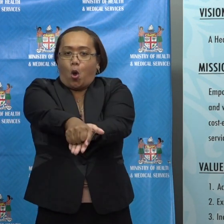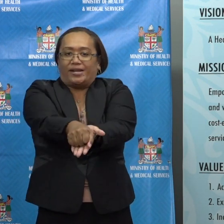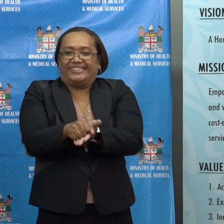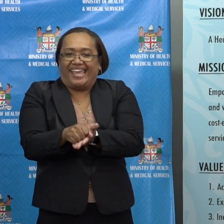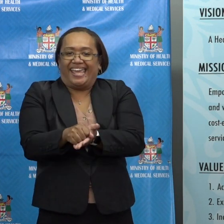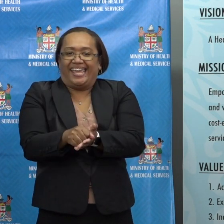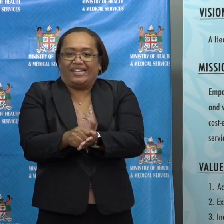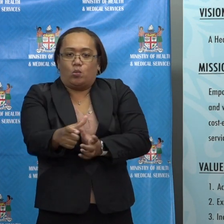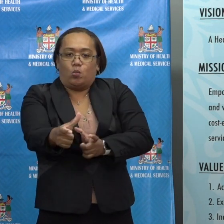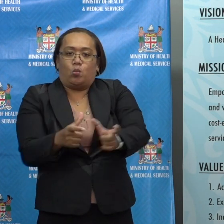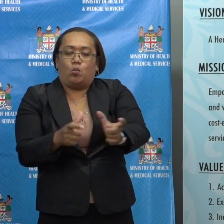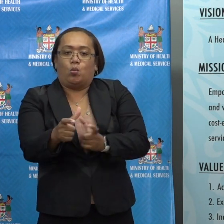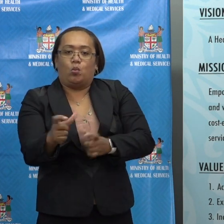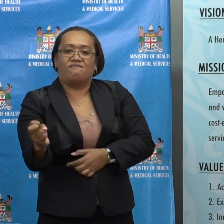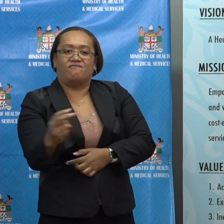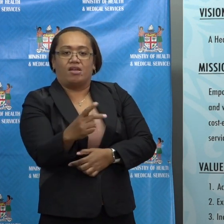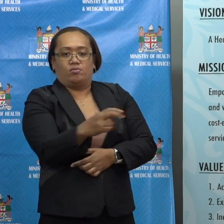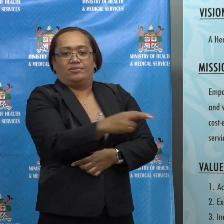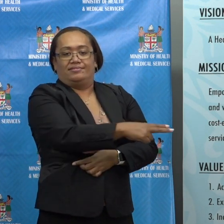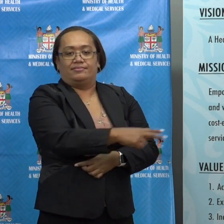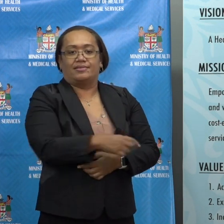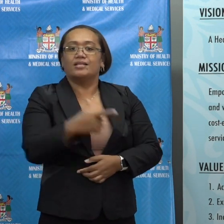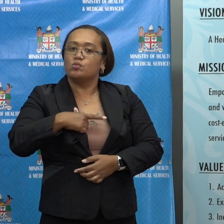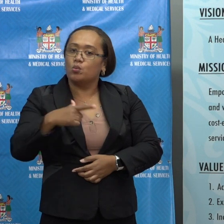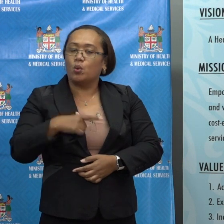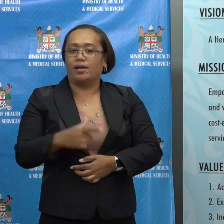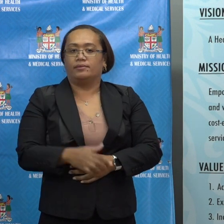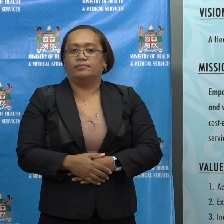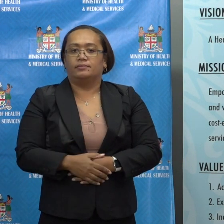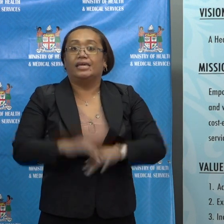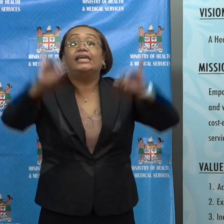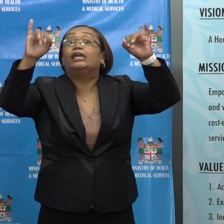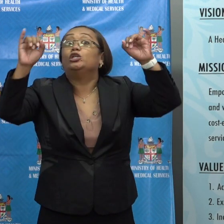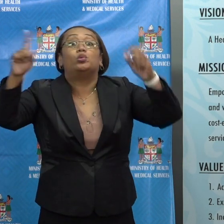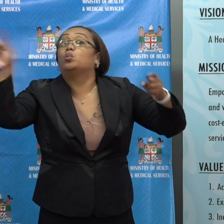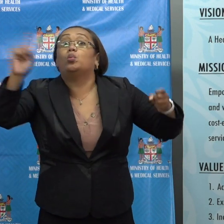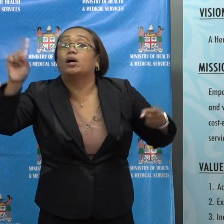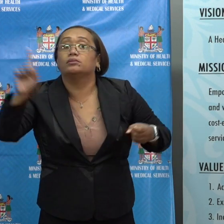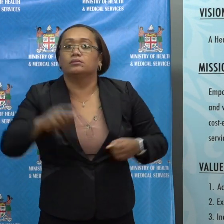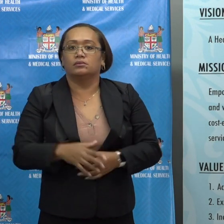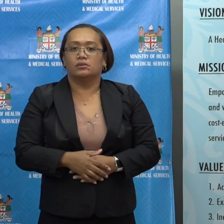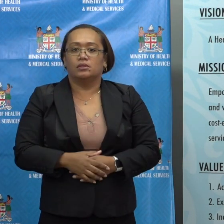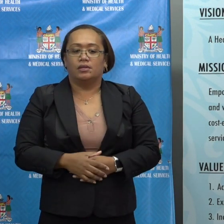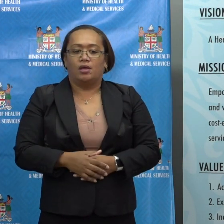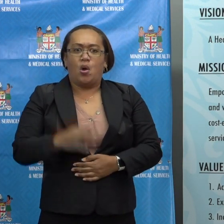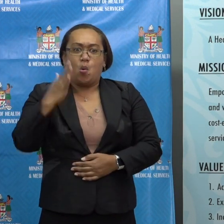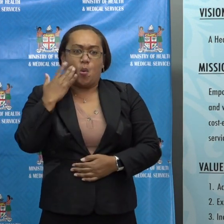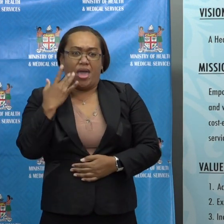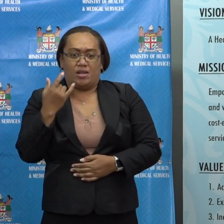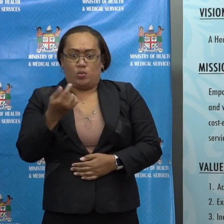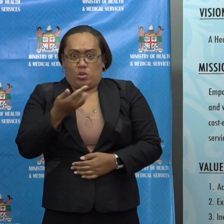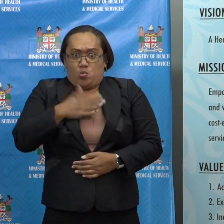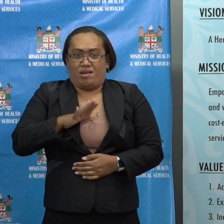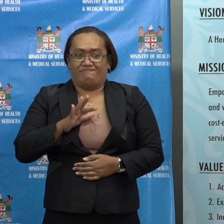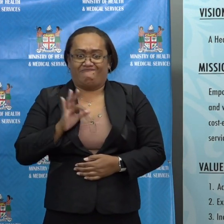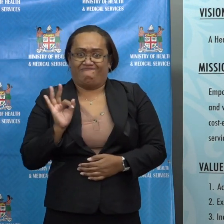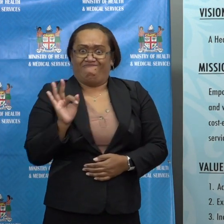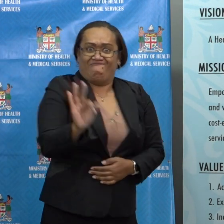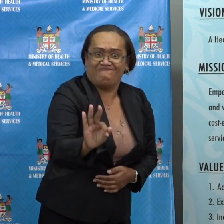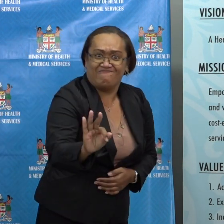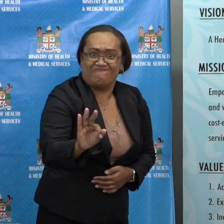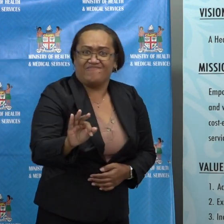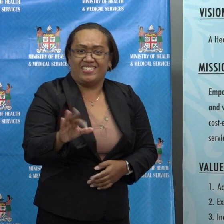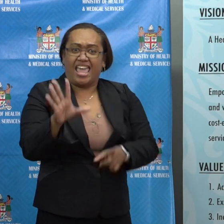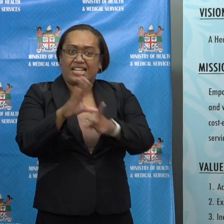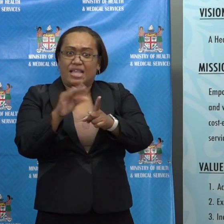virus. There is an important issue, which is this. Enforcement works to one level. Actually, what